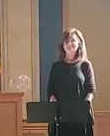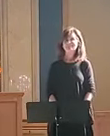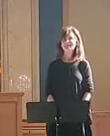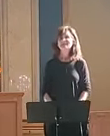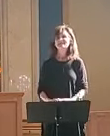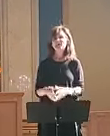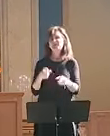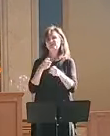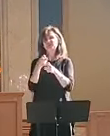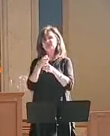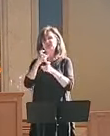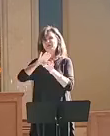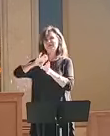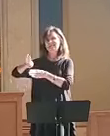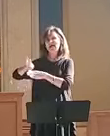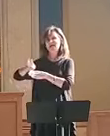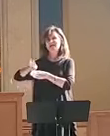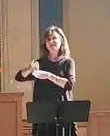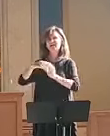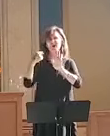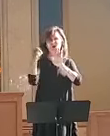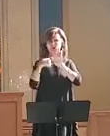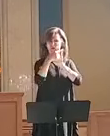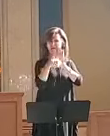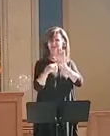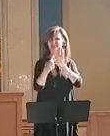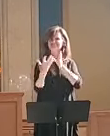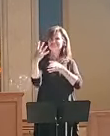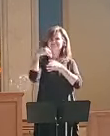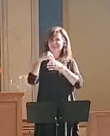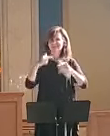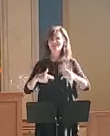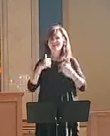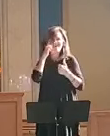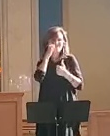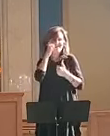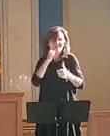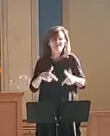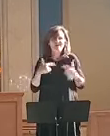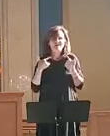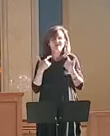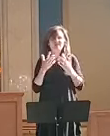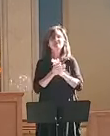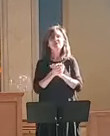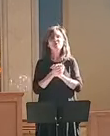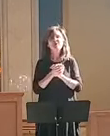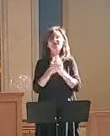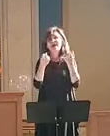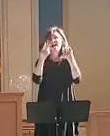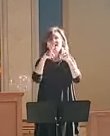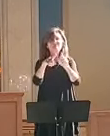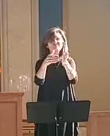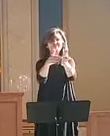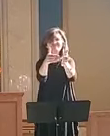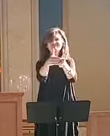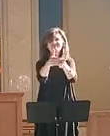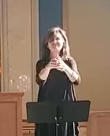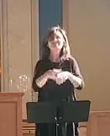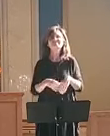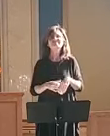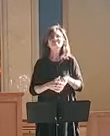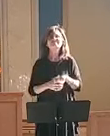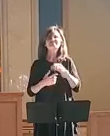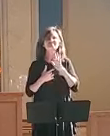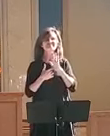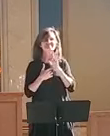Joking aside, correction is a part of life. Analogically, corrections happen all the time. For